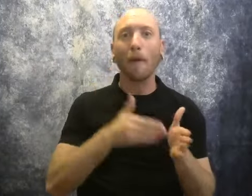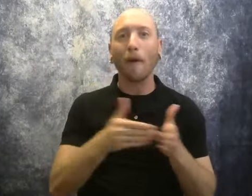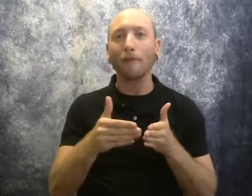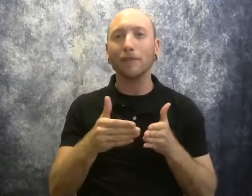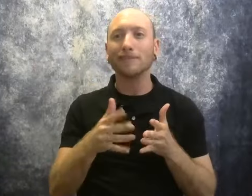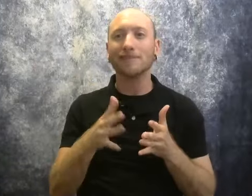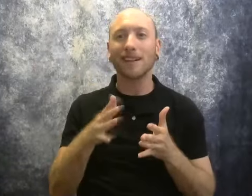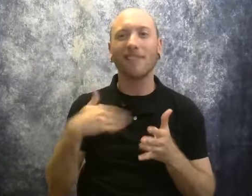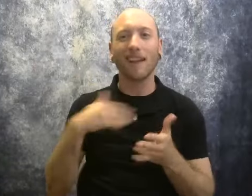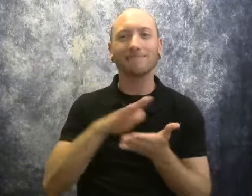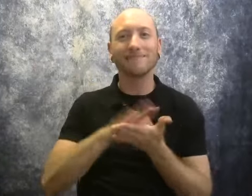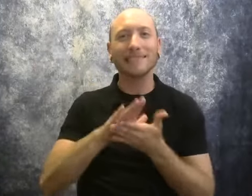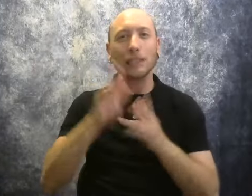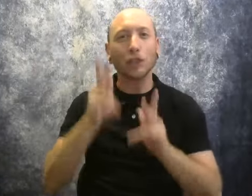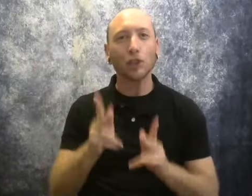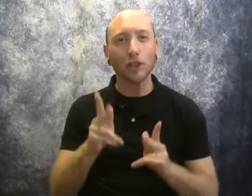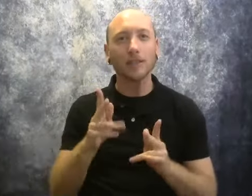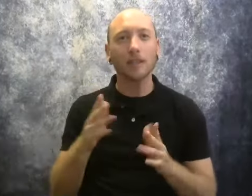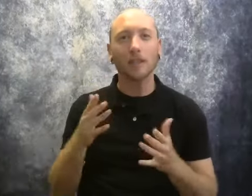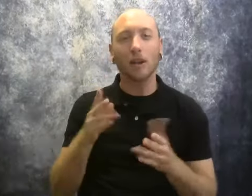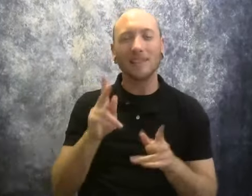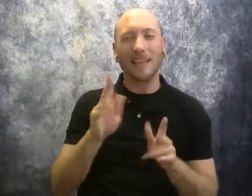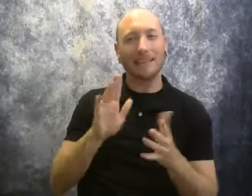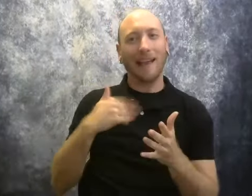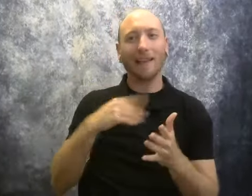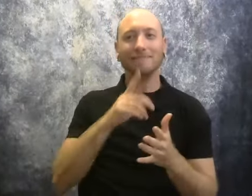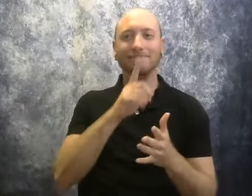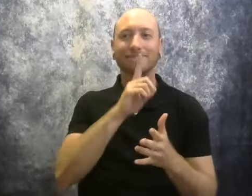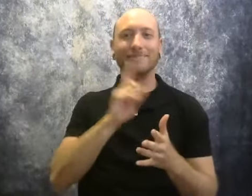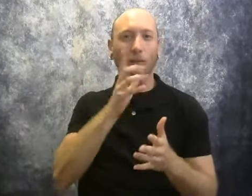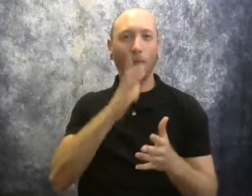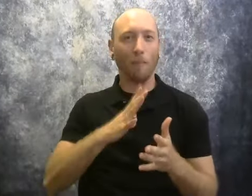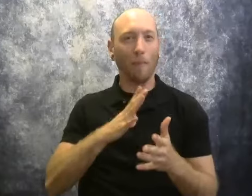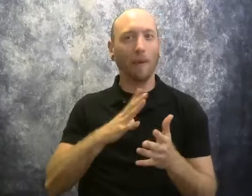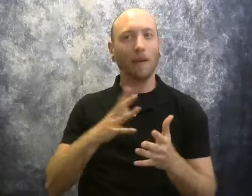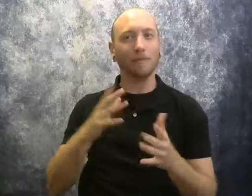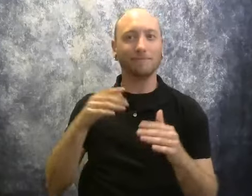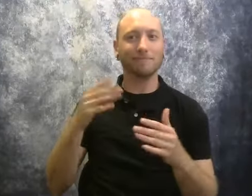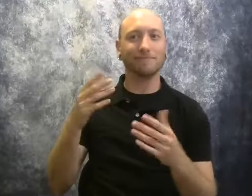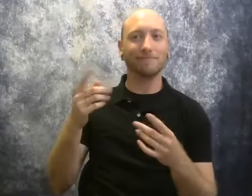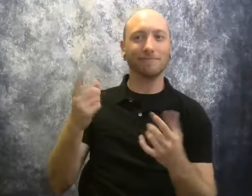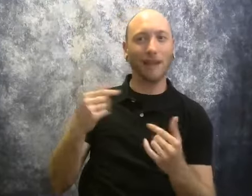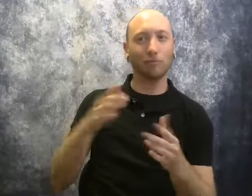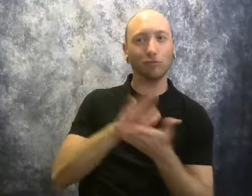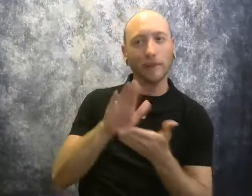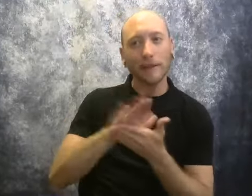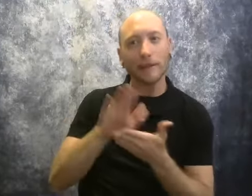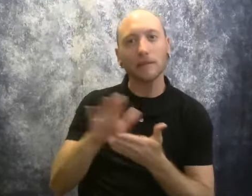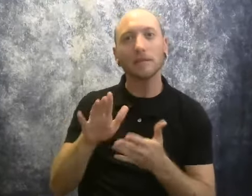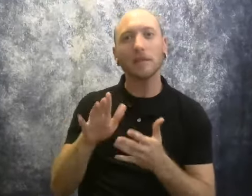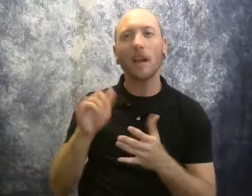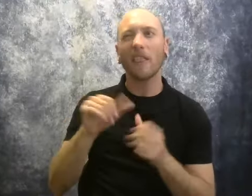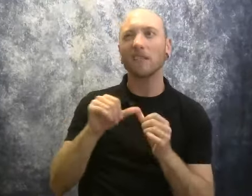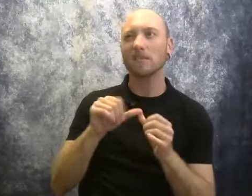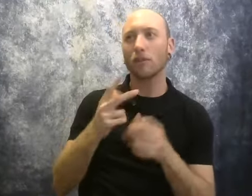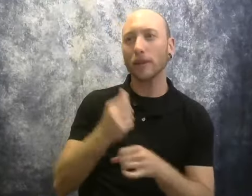housekeepers, single mums with one child normally. We had a 2-bedroom house, so they got one room and we slept in the other with Dad. I think they went